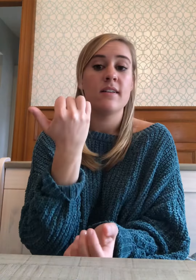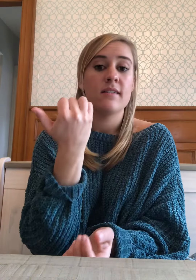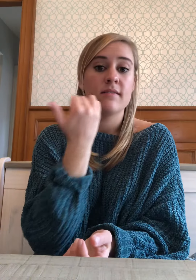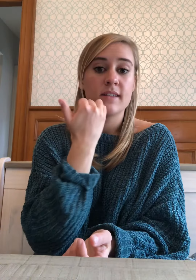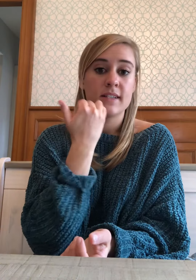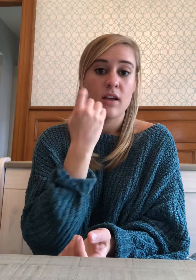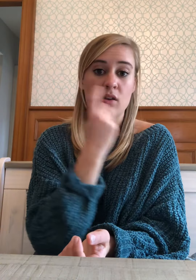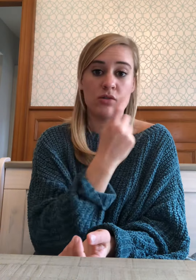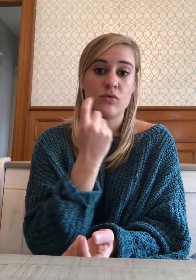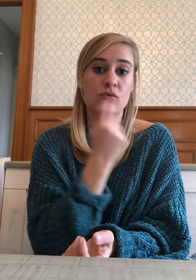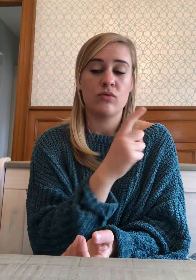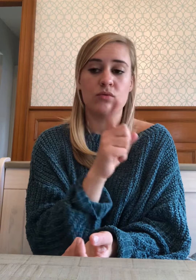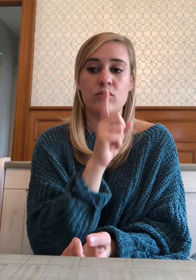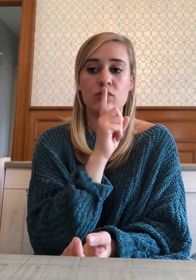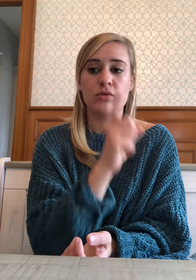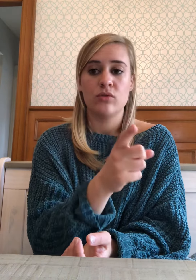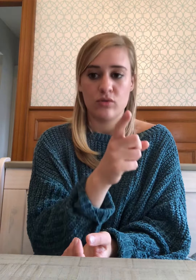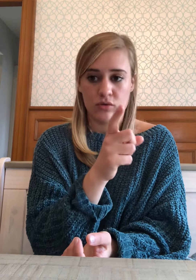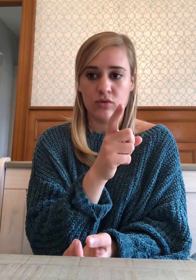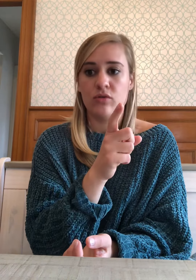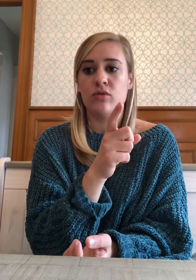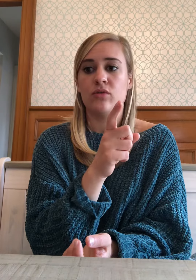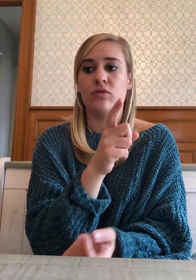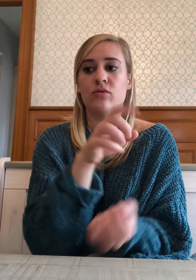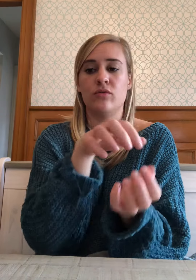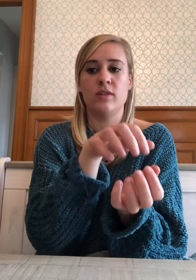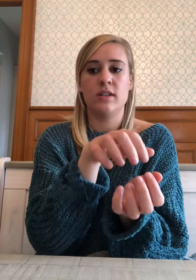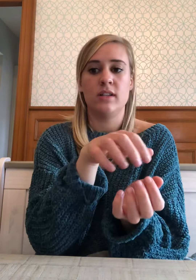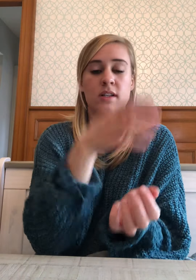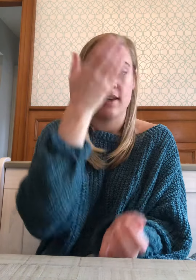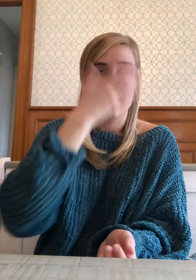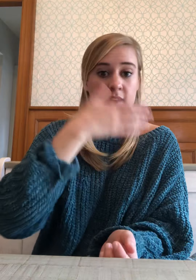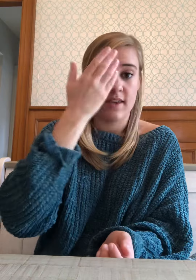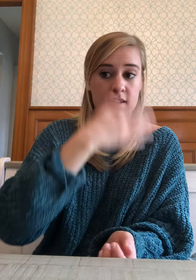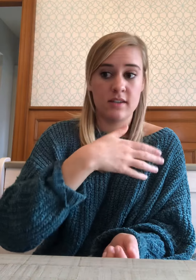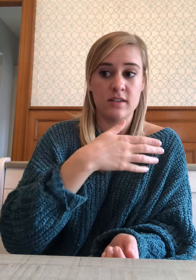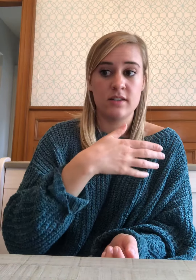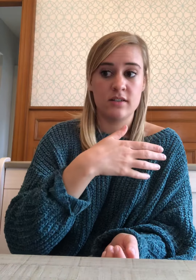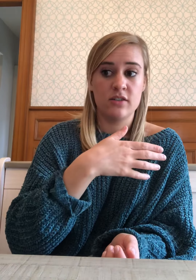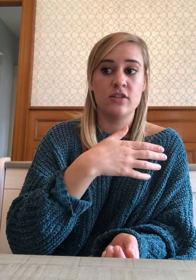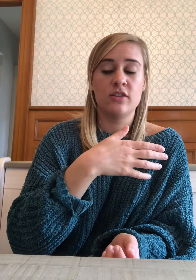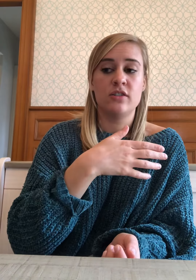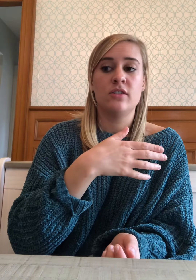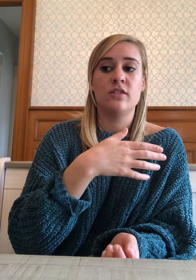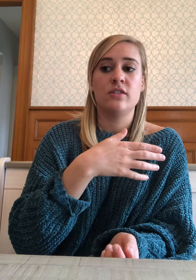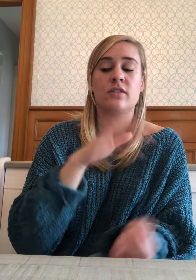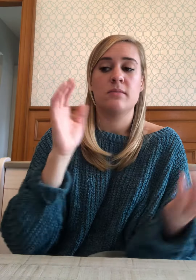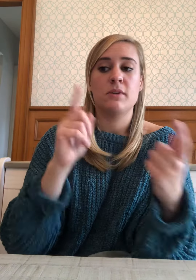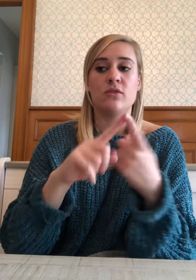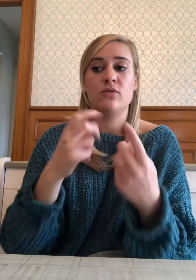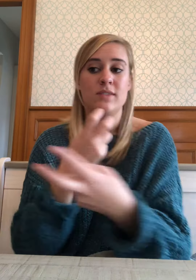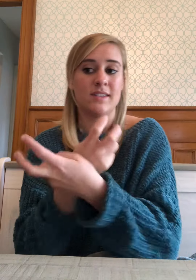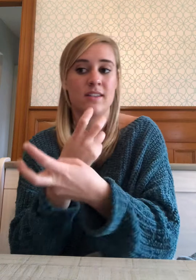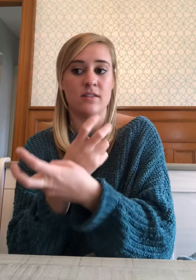very described between the anterior teeth. Skeletal open bites, it's starting to take off the